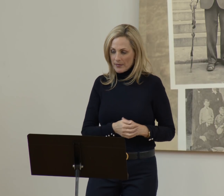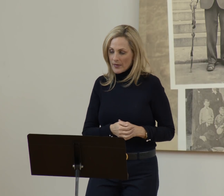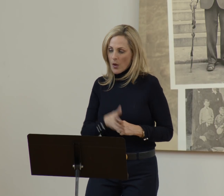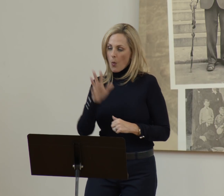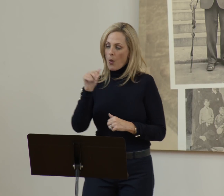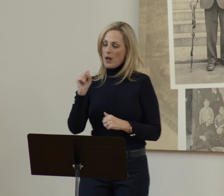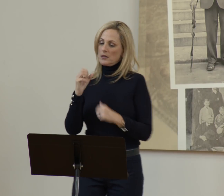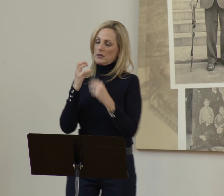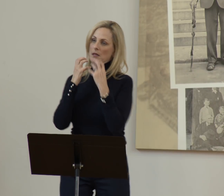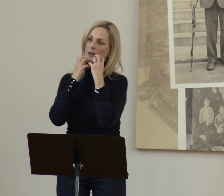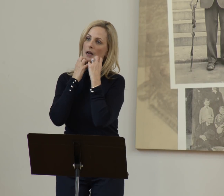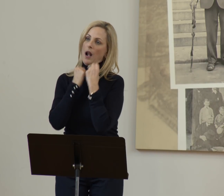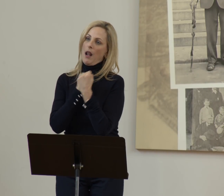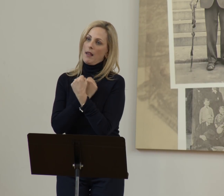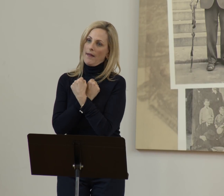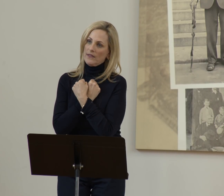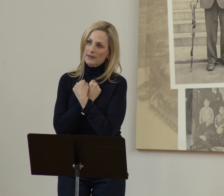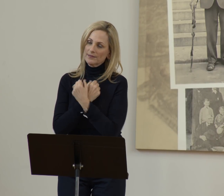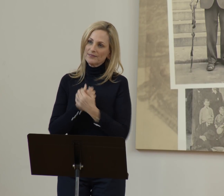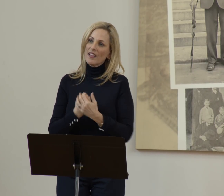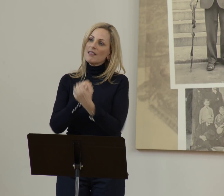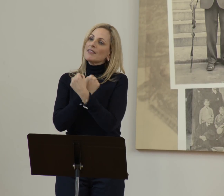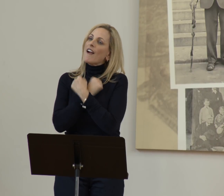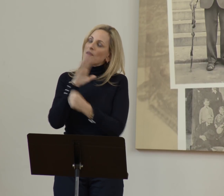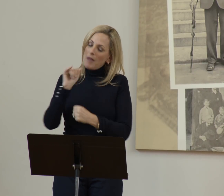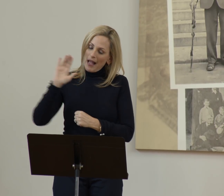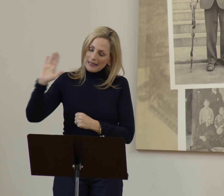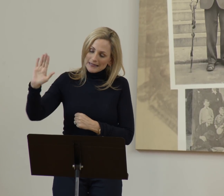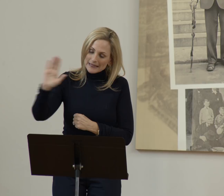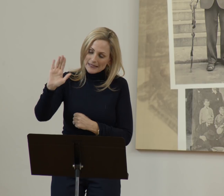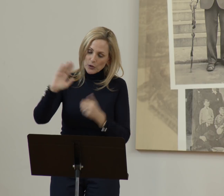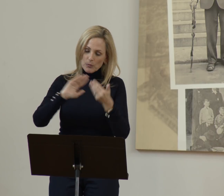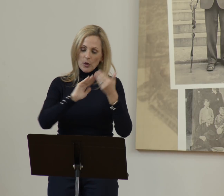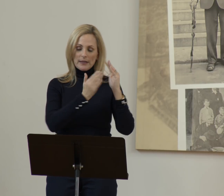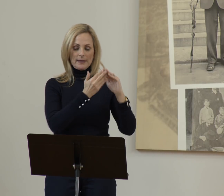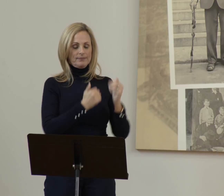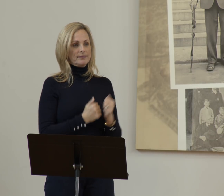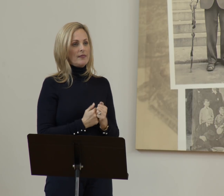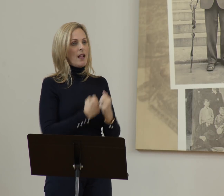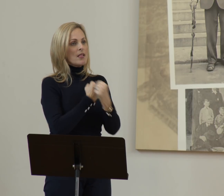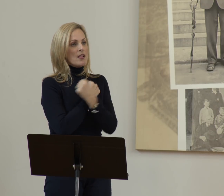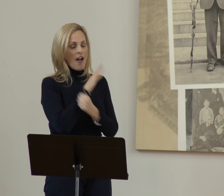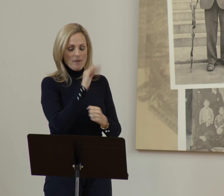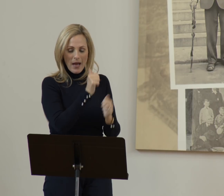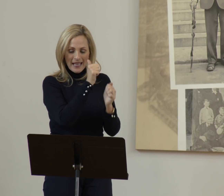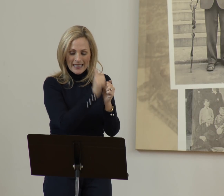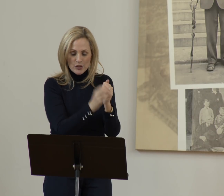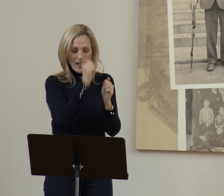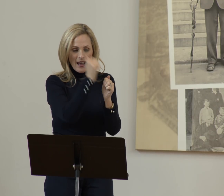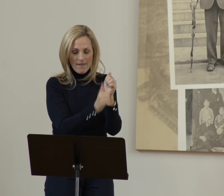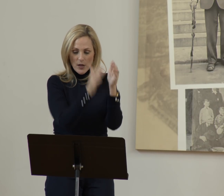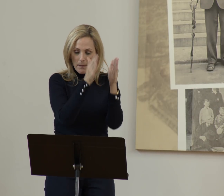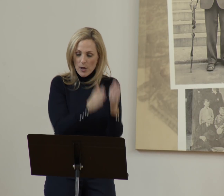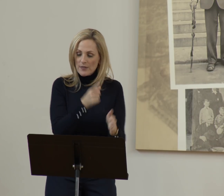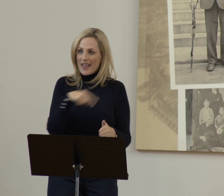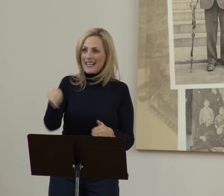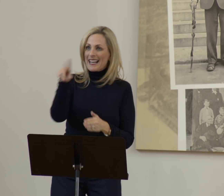I learned that my friend Bernard Bragg was dearly loved, loved by his community, and each